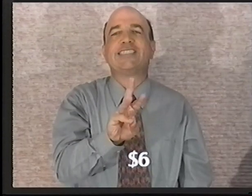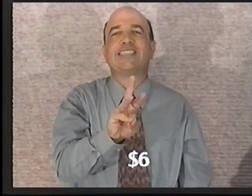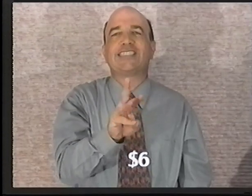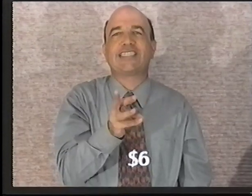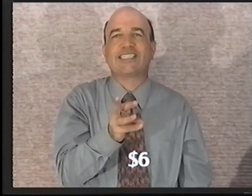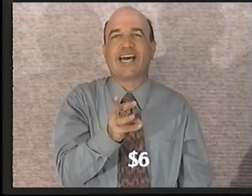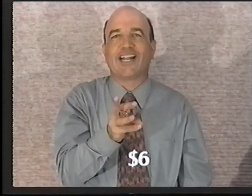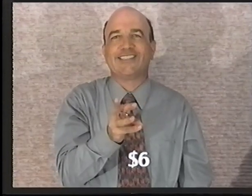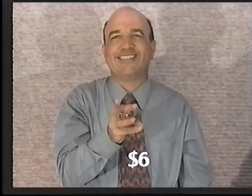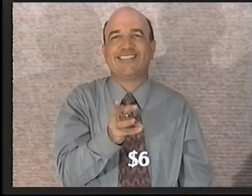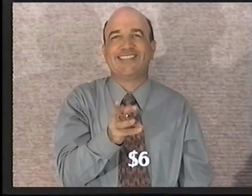$6.